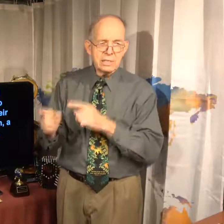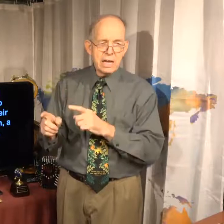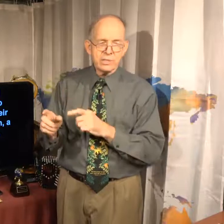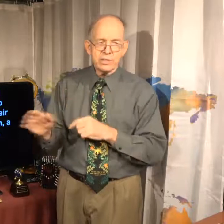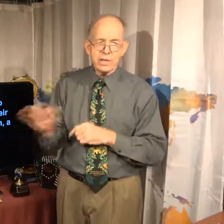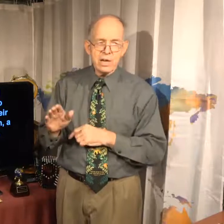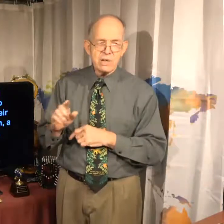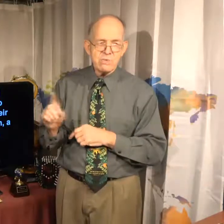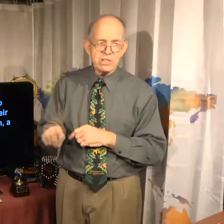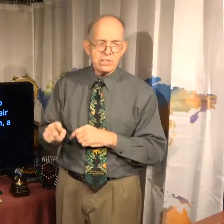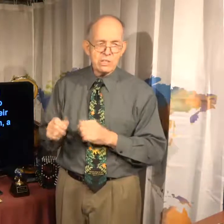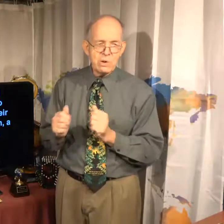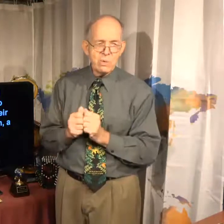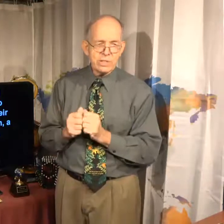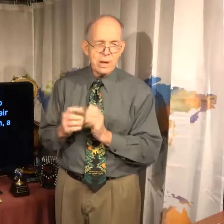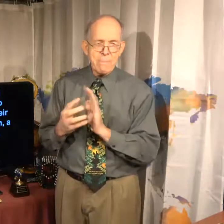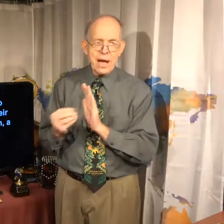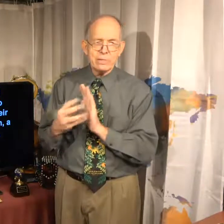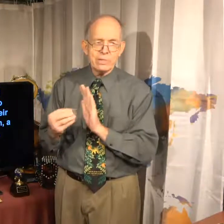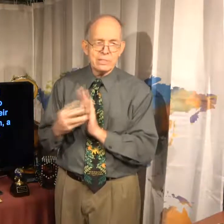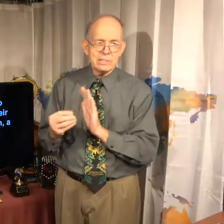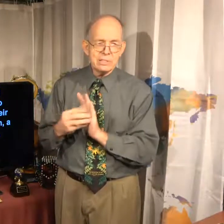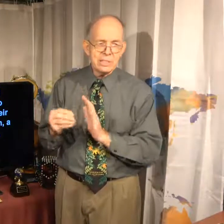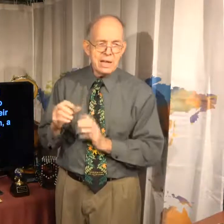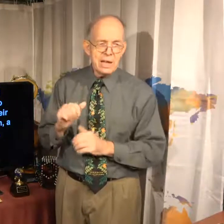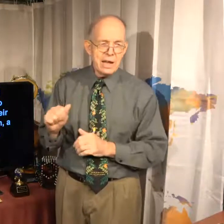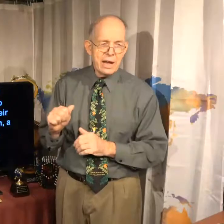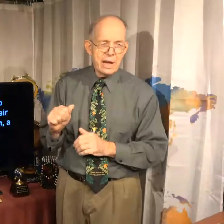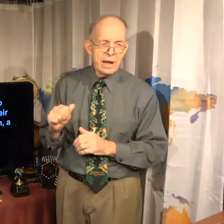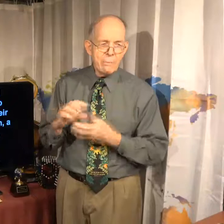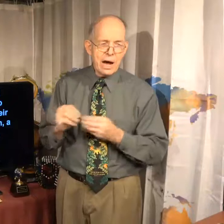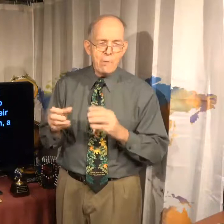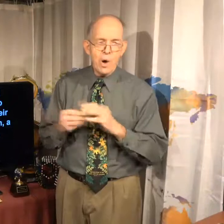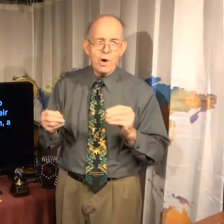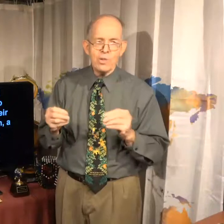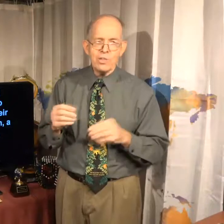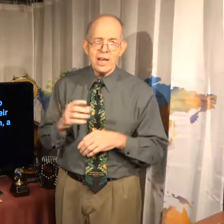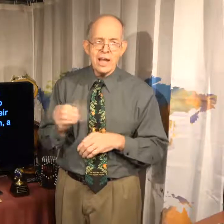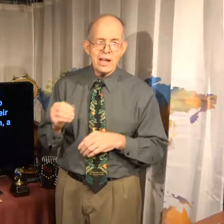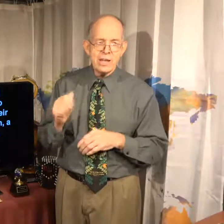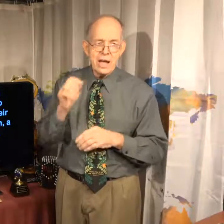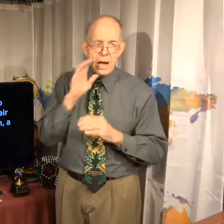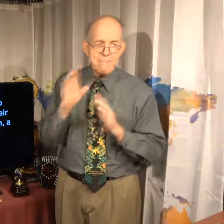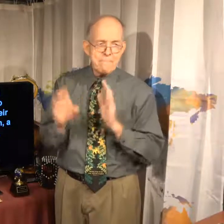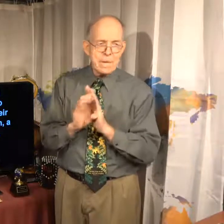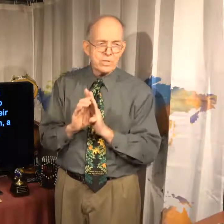Yes, with that question, with a pattern, a Bible, and a picture.